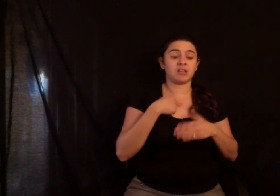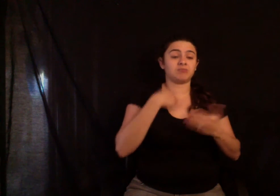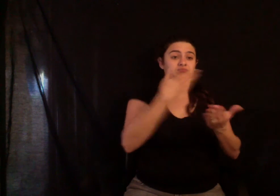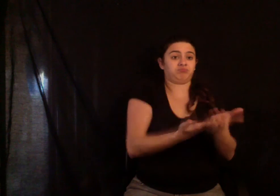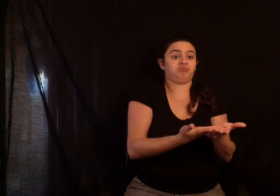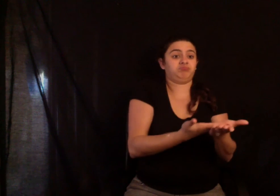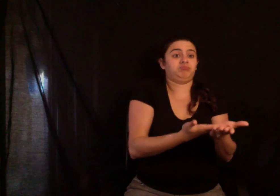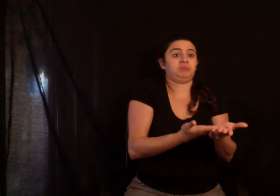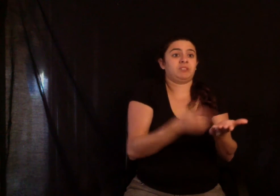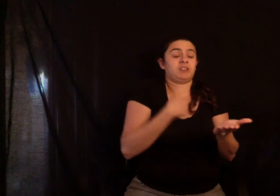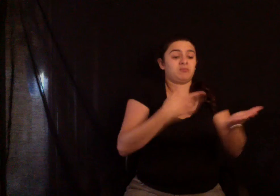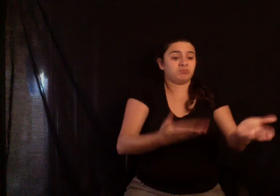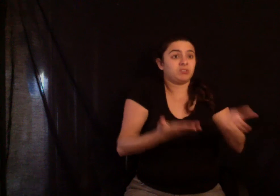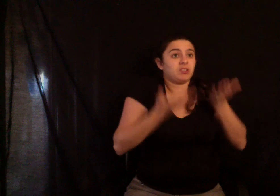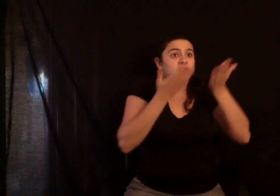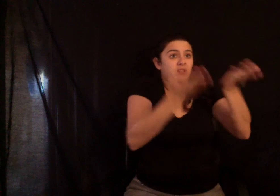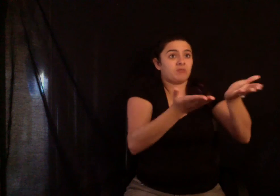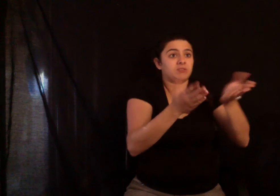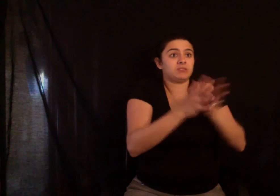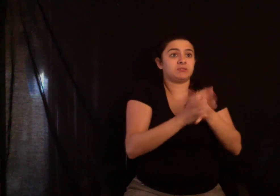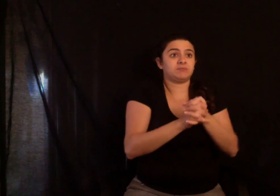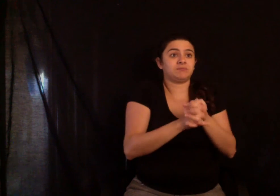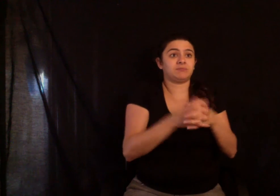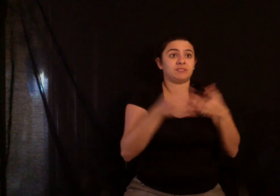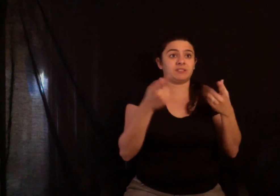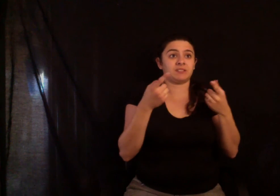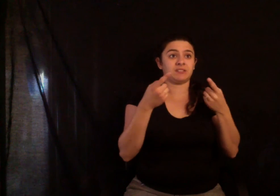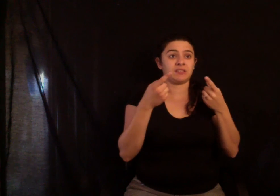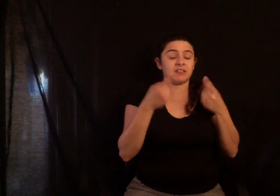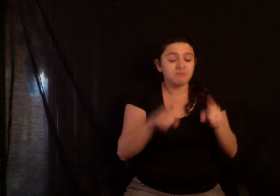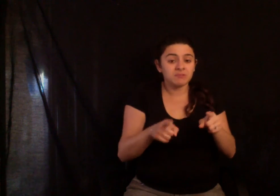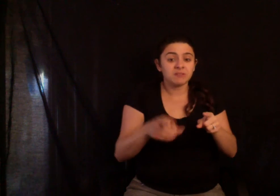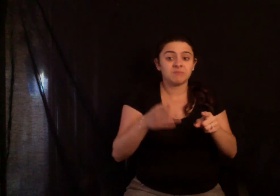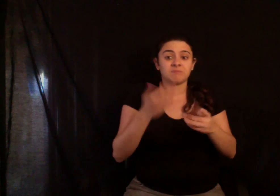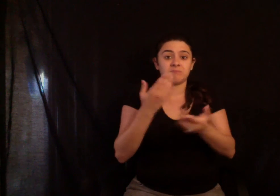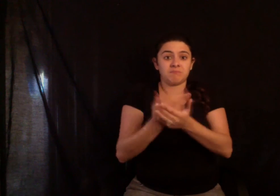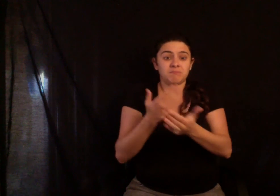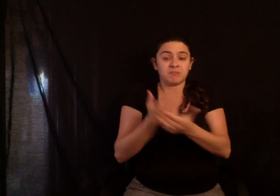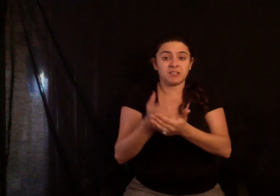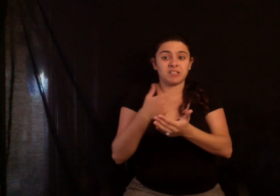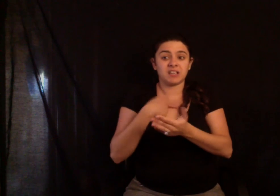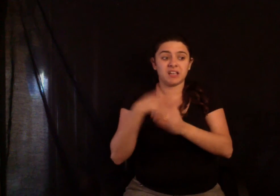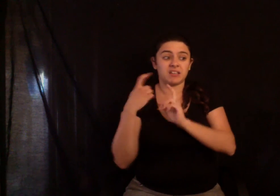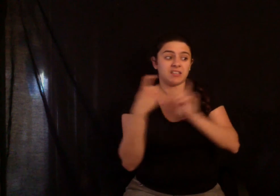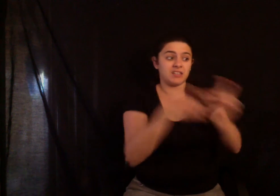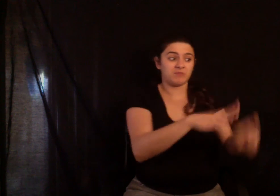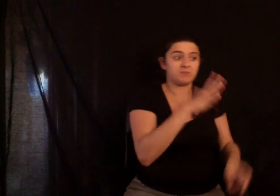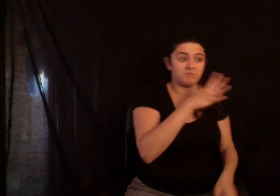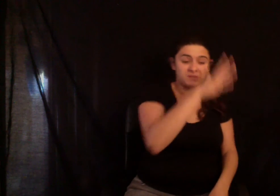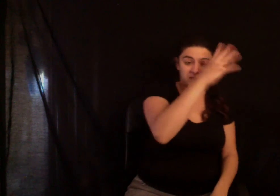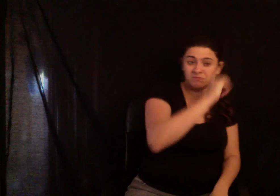his parents, I live in Pittsburgh, Pennsylvania. Grab your pitchforks. I'm a relatively public person at this point. You know who I am.